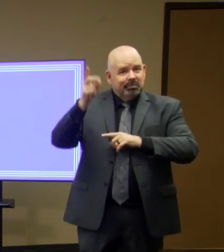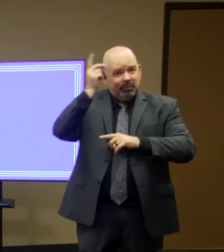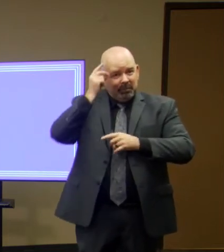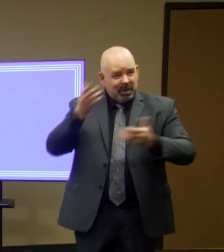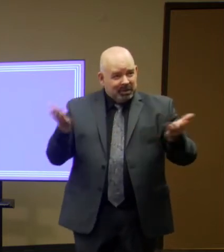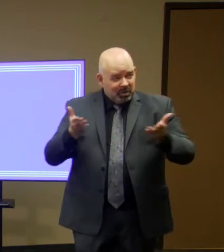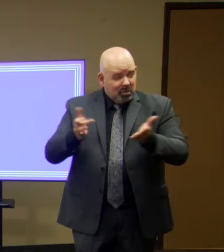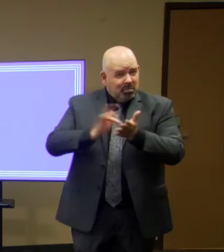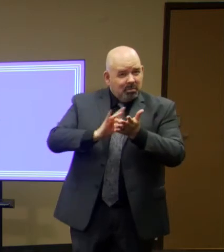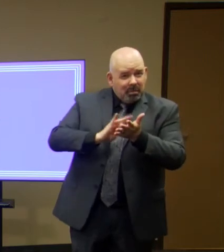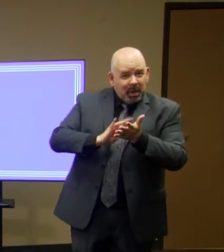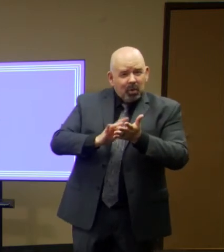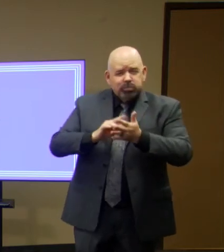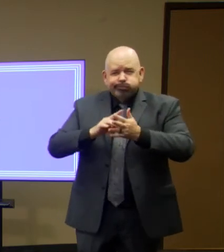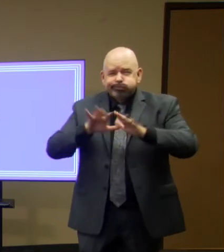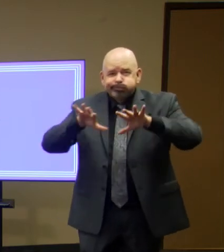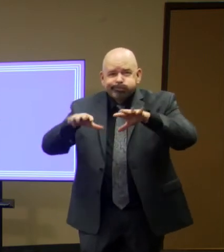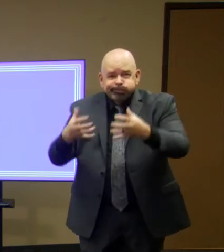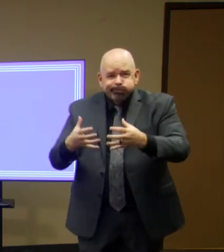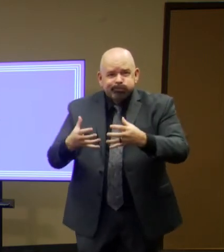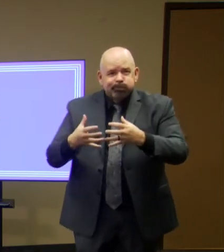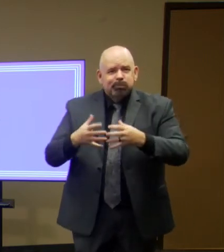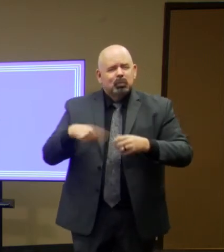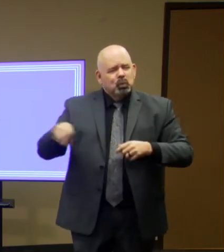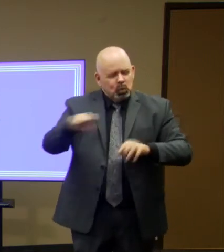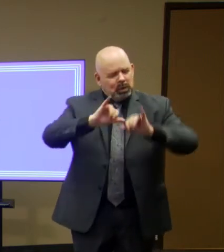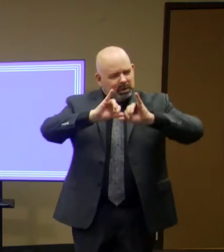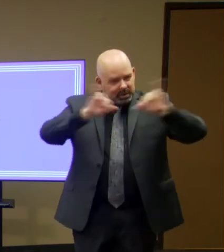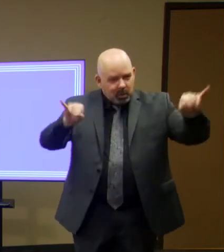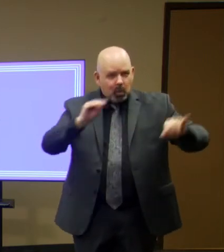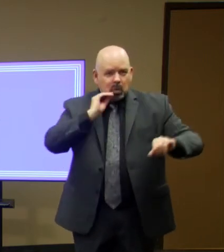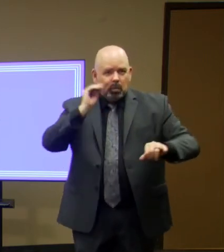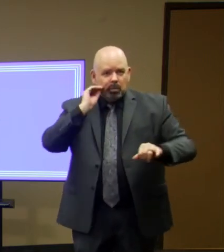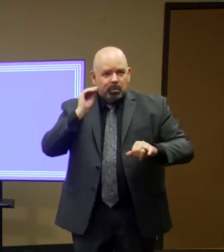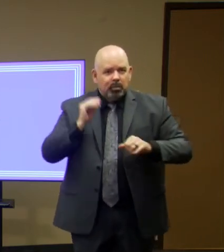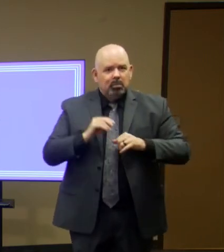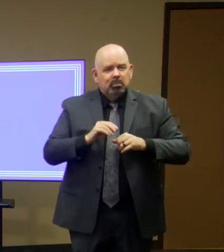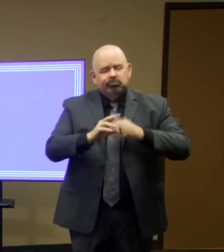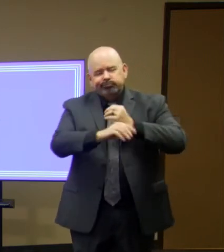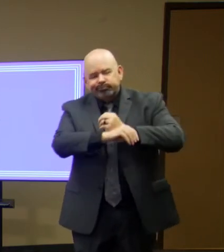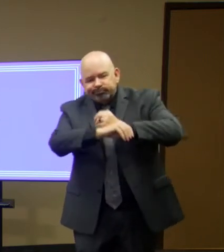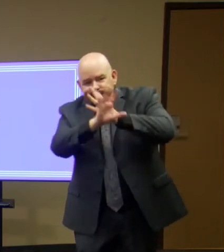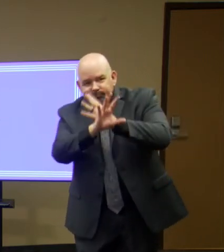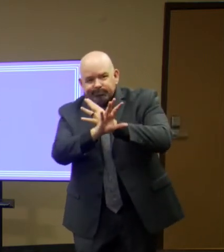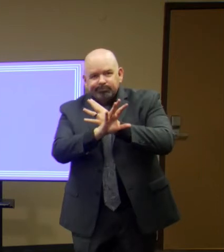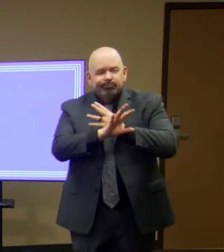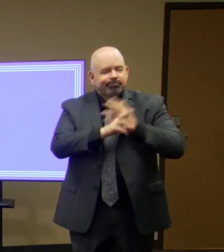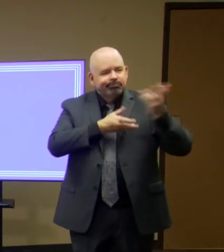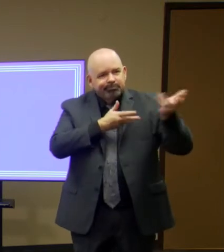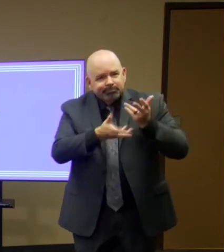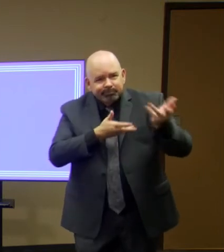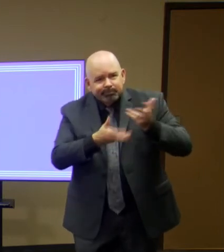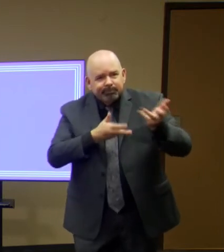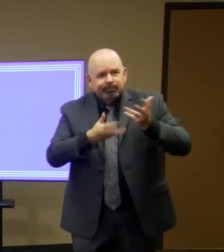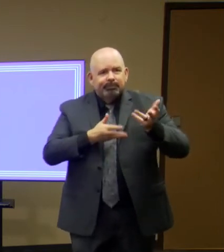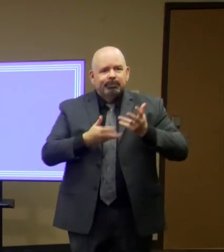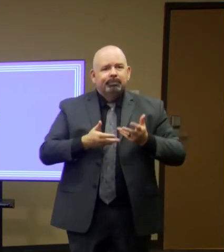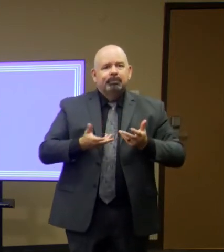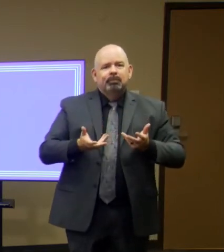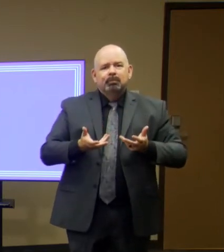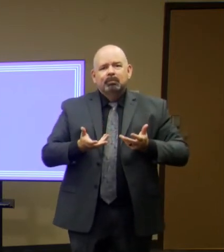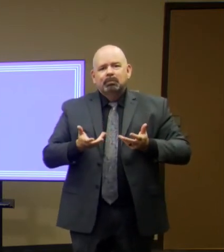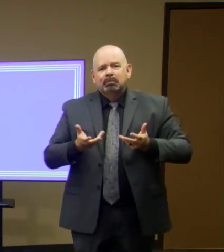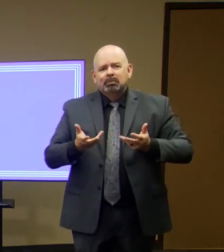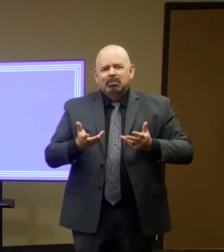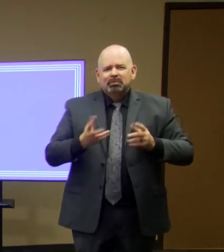with. We can Zoom, we can phone call, we can do all sorts of things to reach out to the people who would normally be at